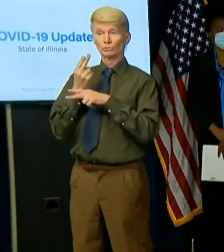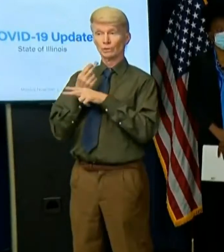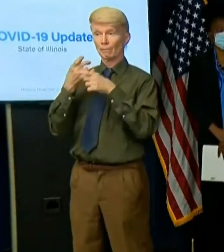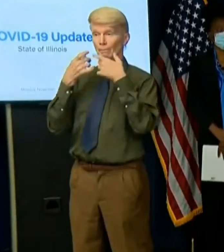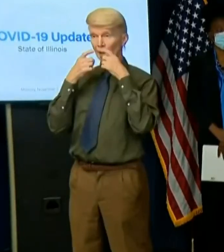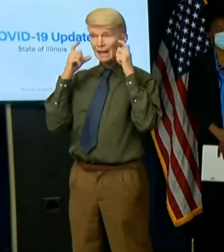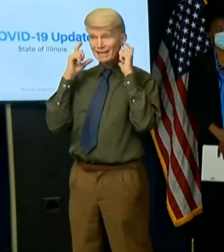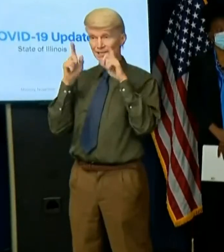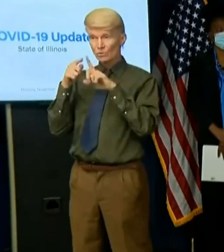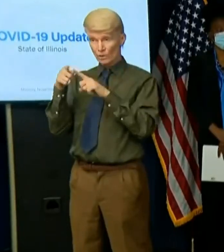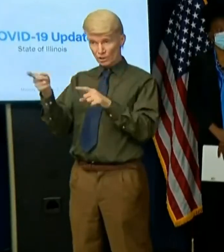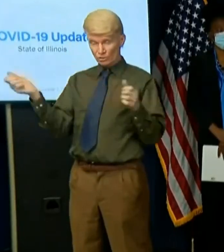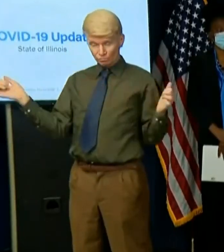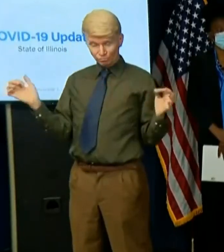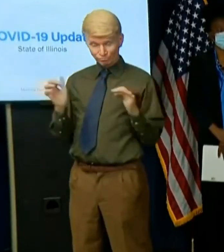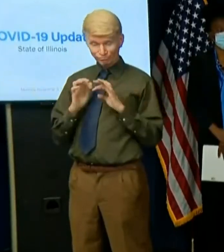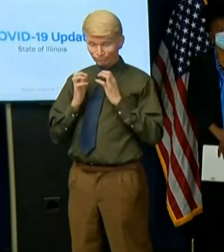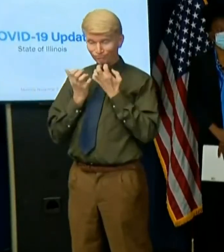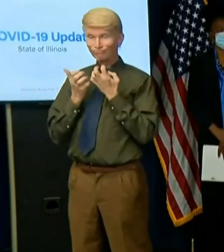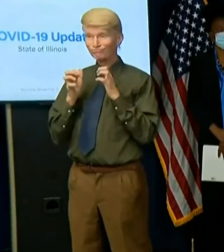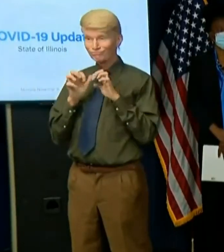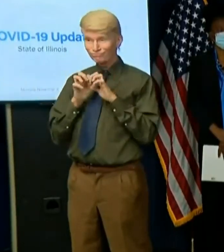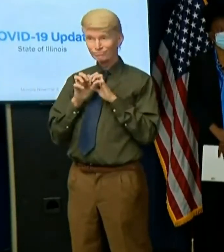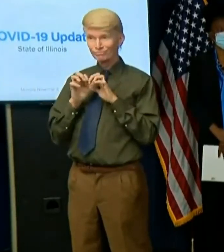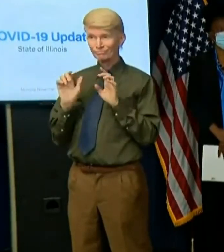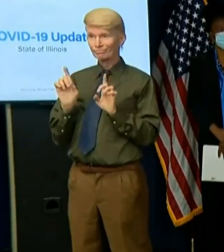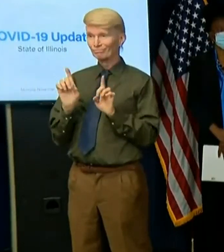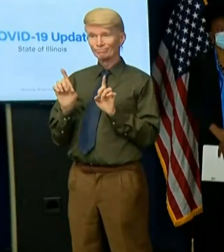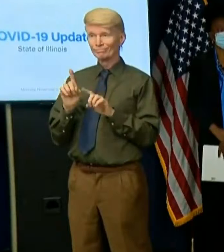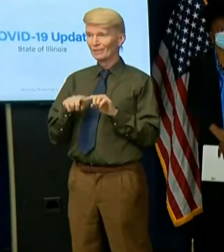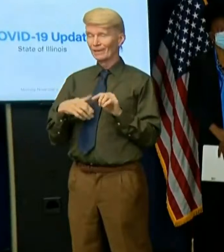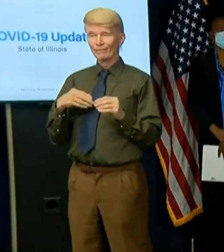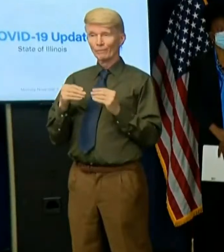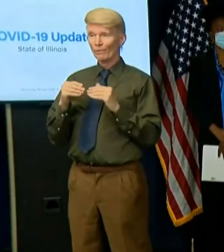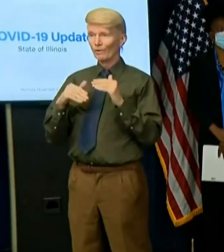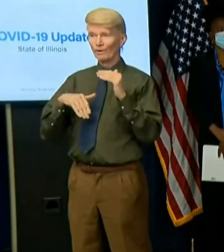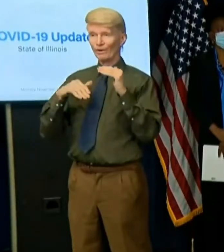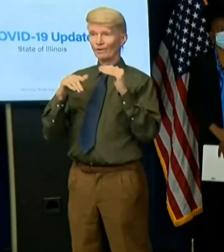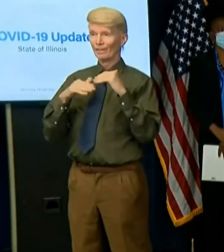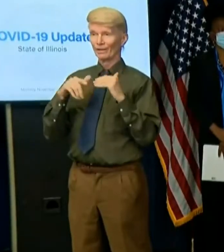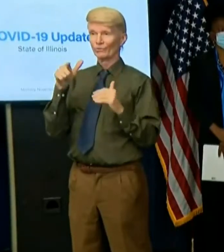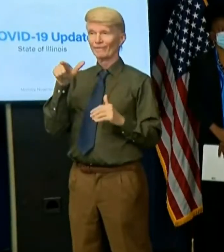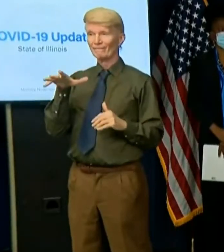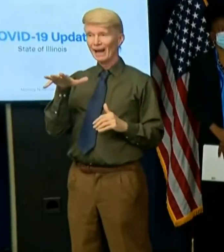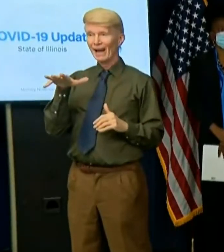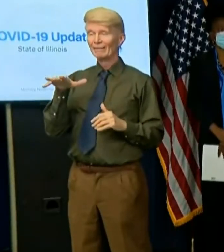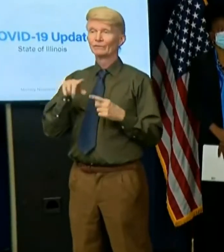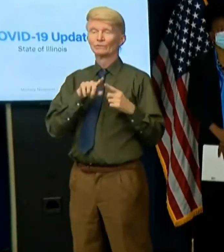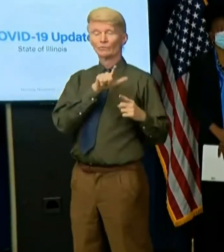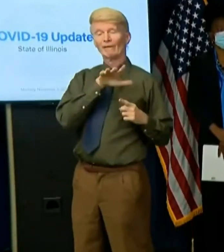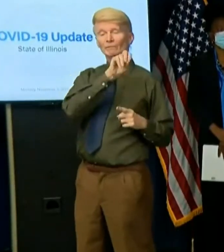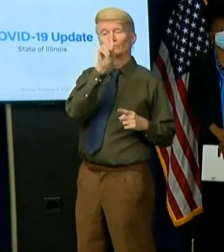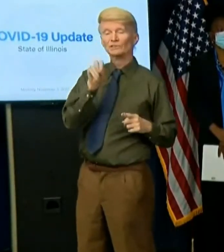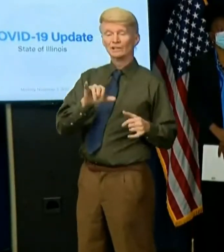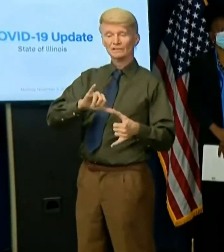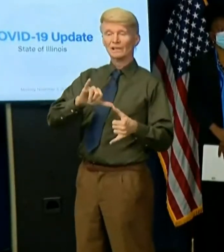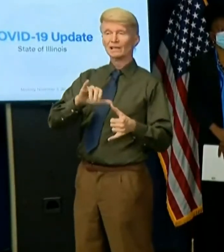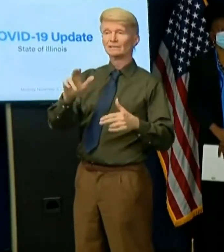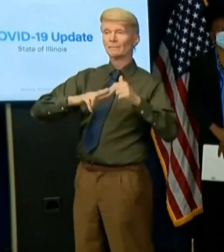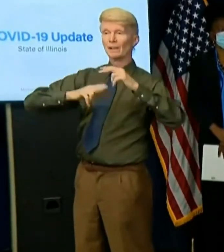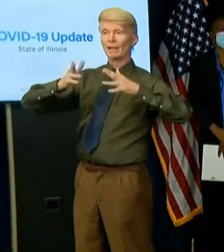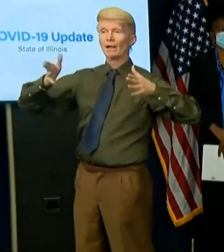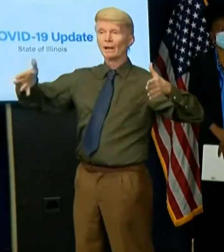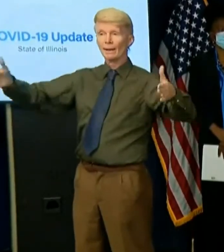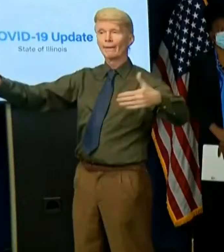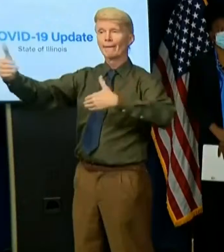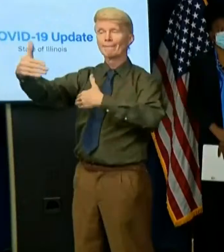that when you're gathering with people, that it can't be in a group of more than 25 or 25% of the size of a venue.